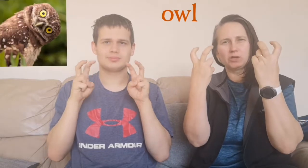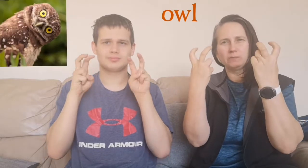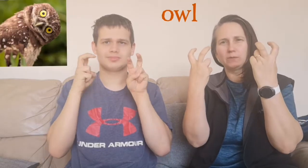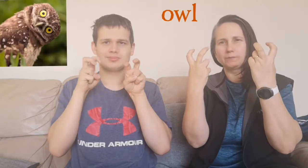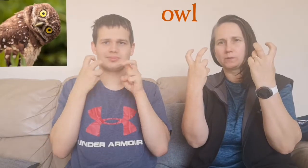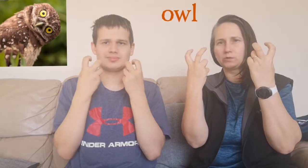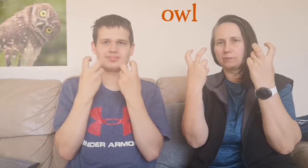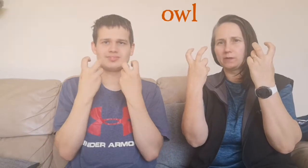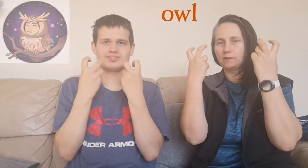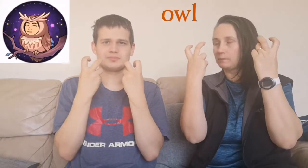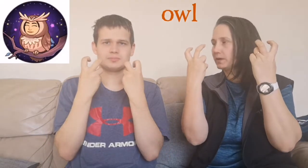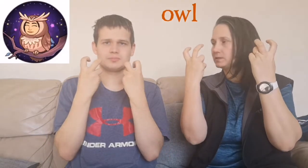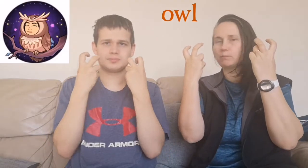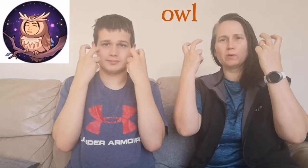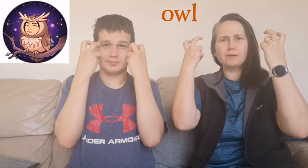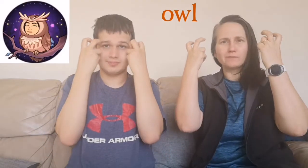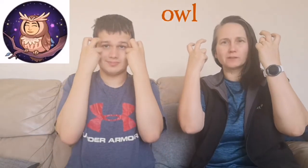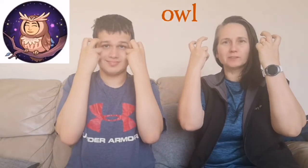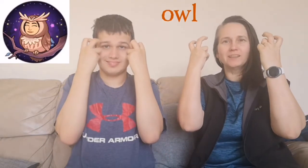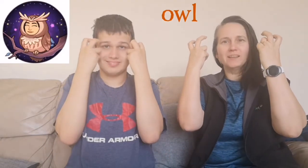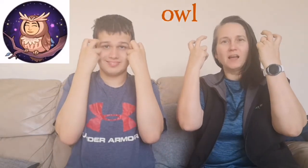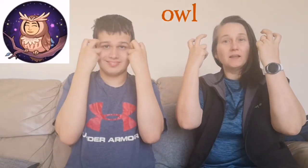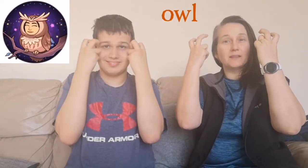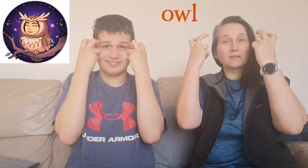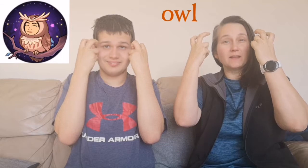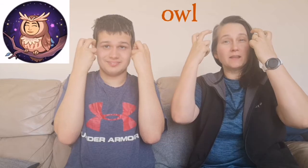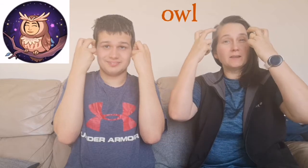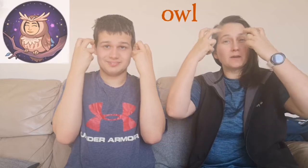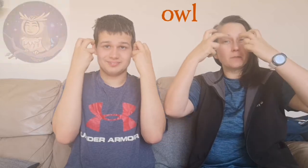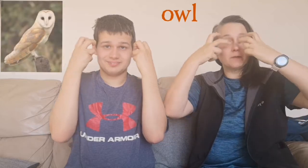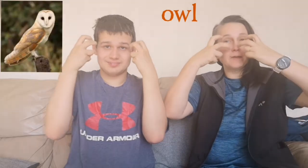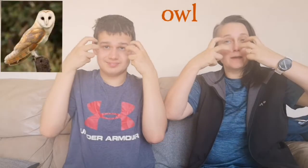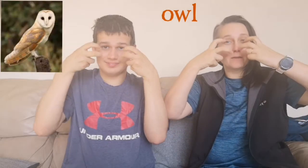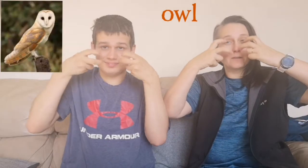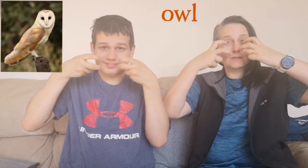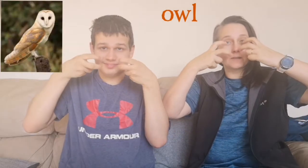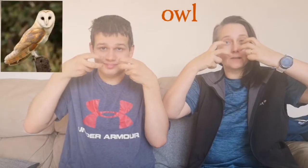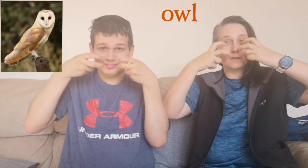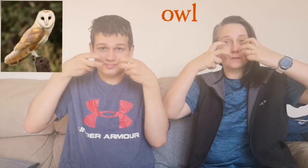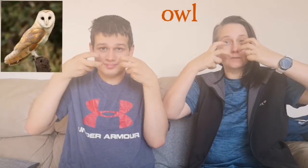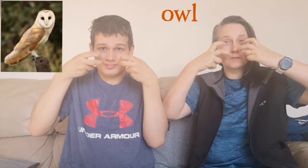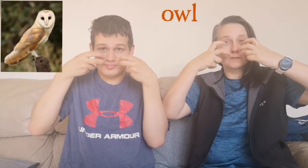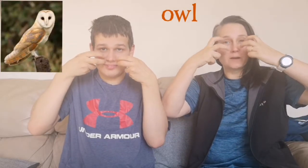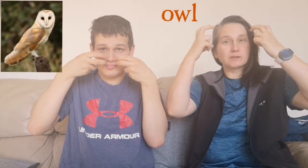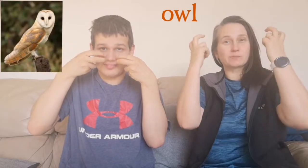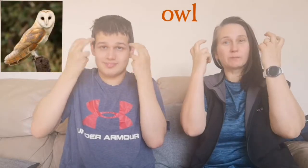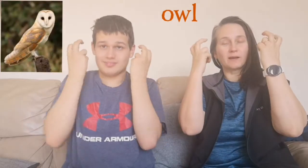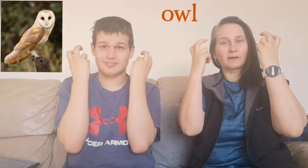shape. Can you show me that? I'm painting perfect. Now they come down either side of your nose and spring back.